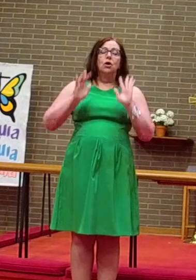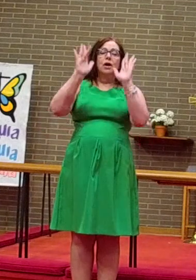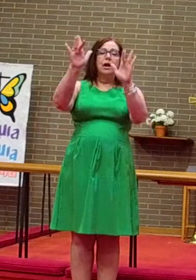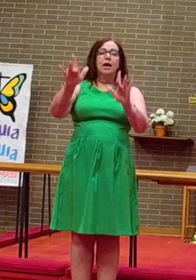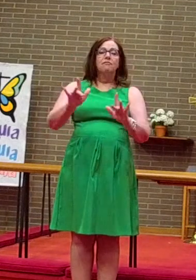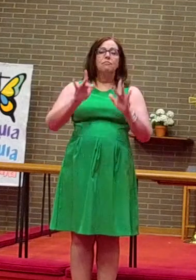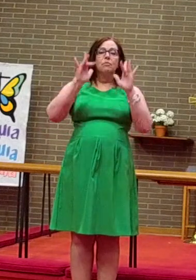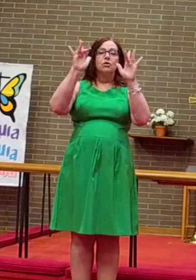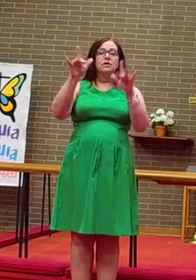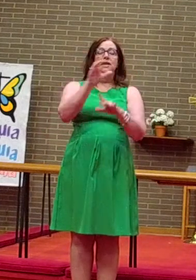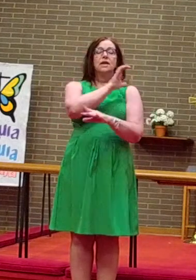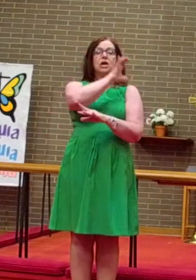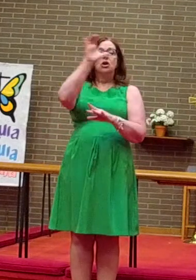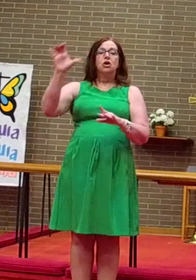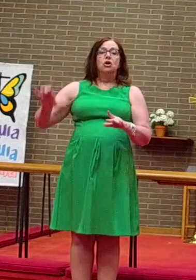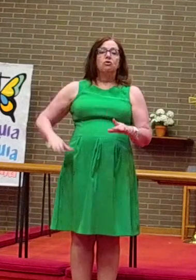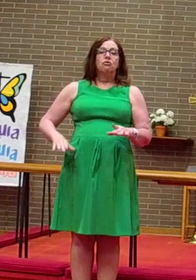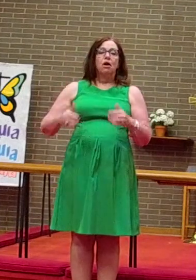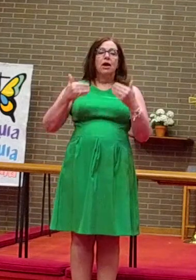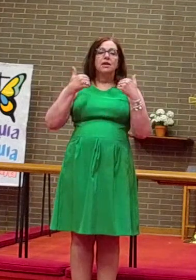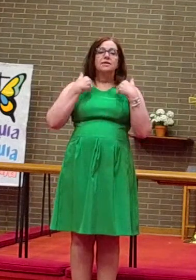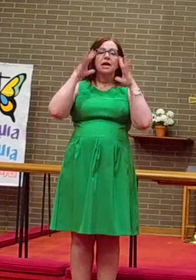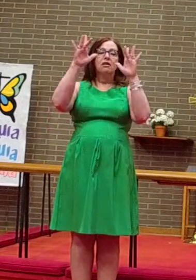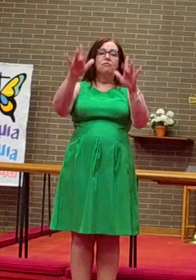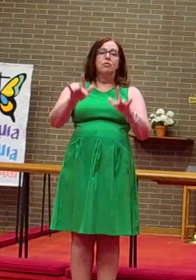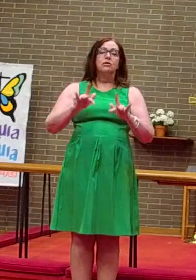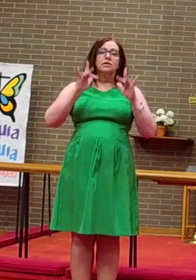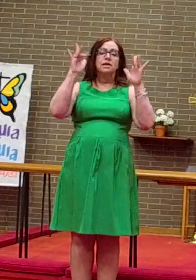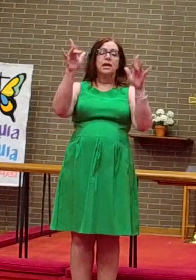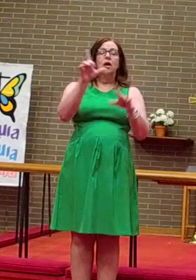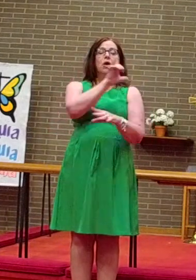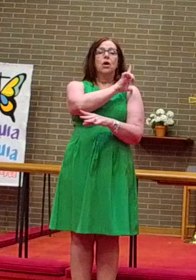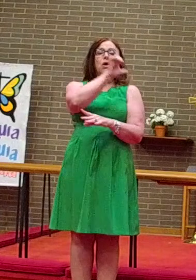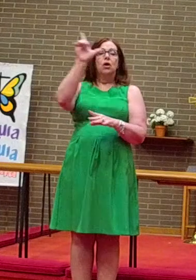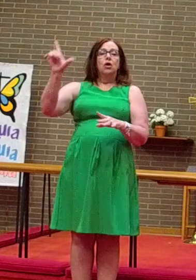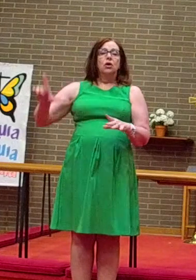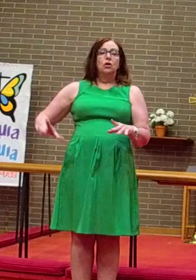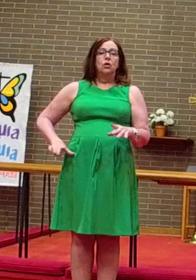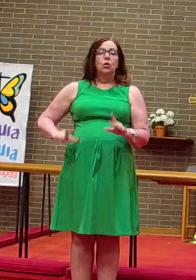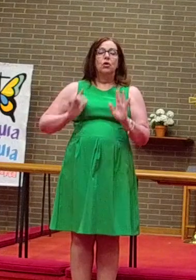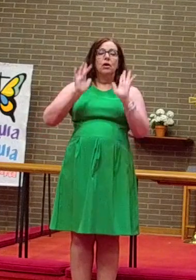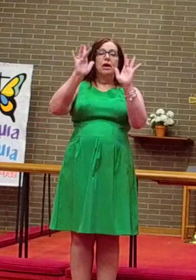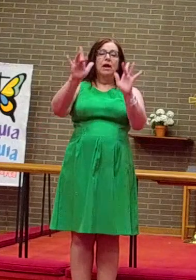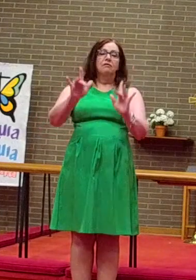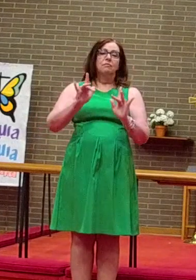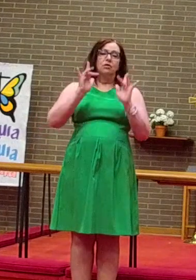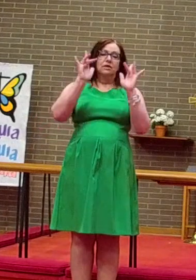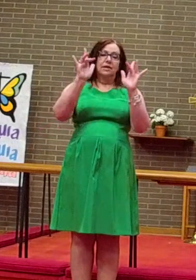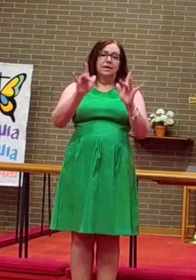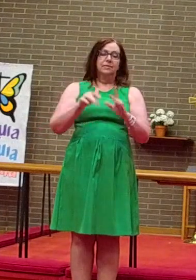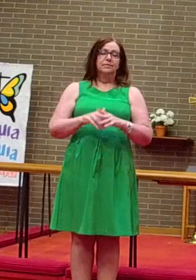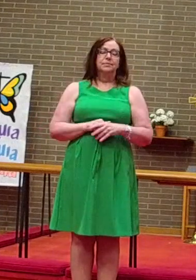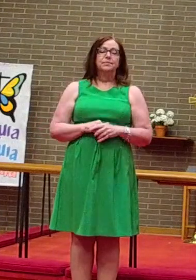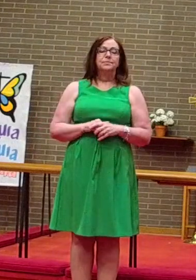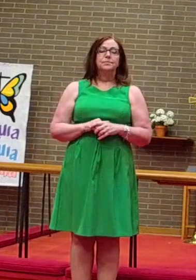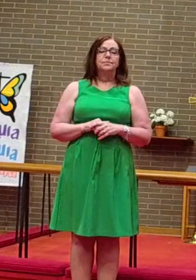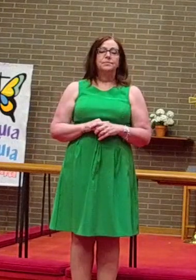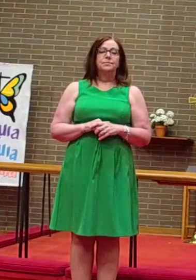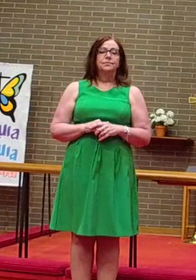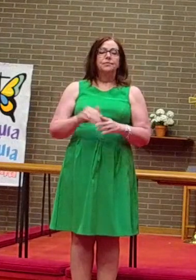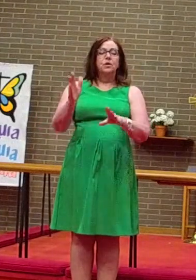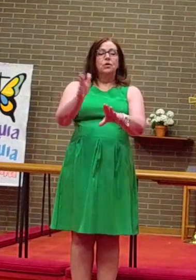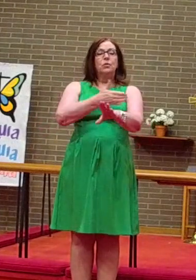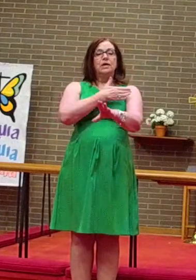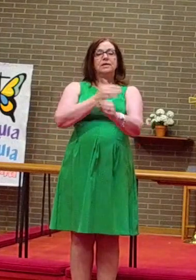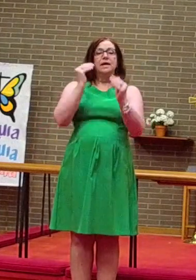mercy. Christ, have mercy. Lord, have mercy. We sing